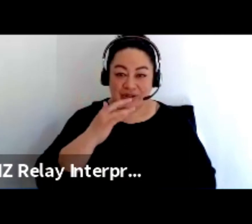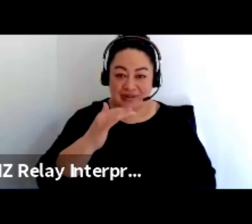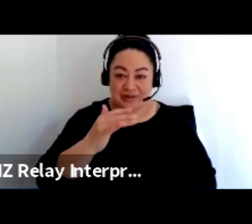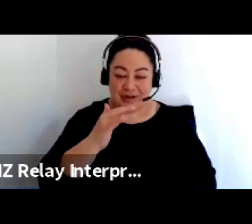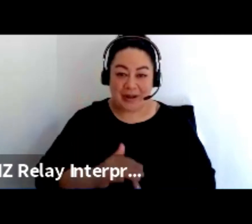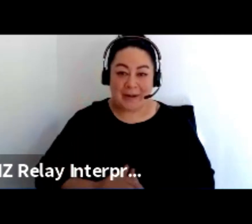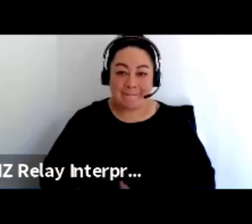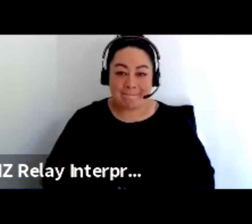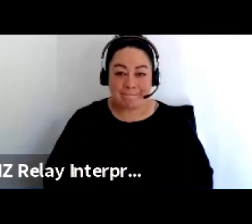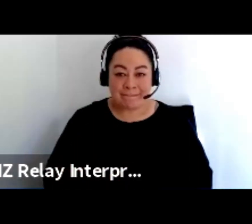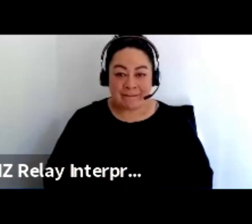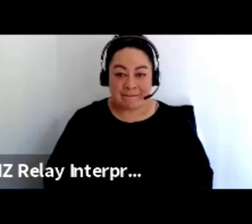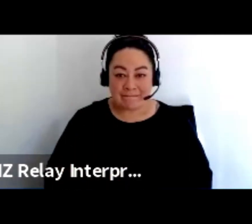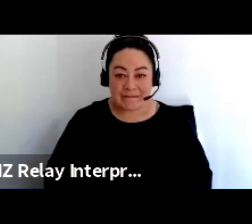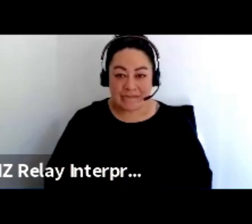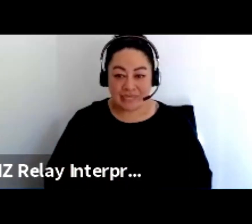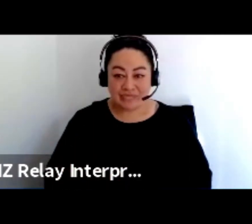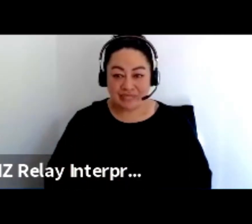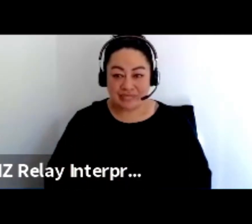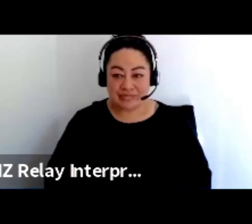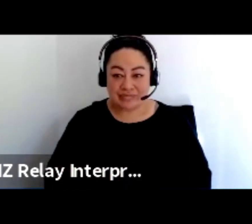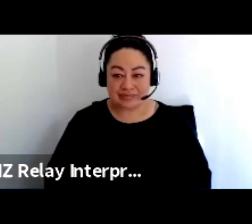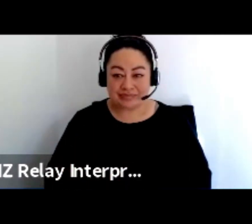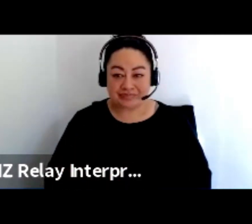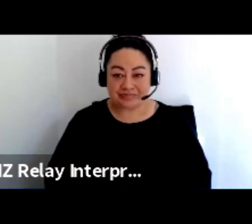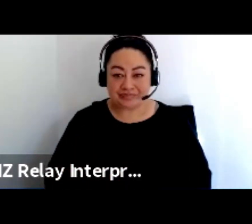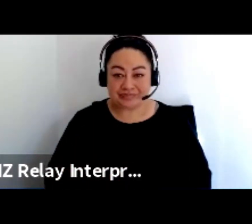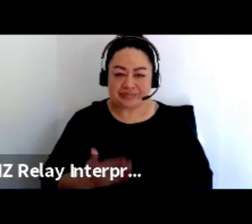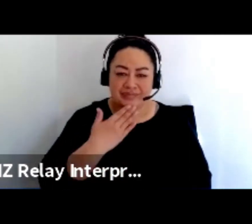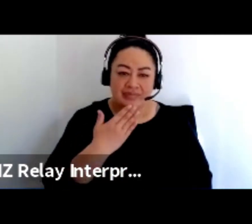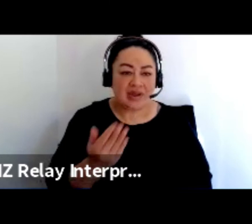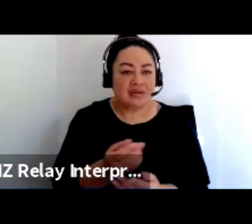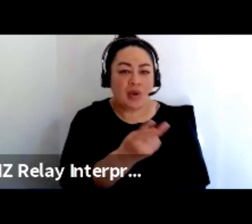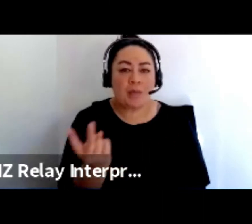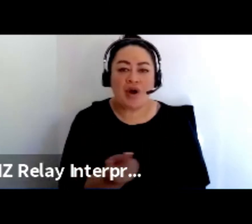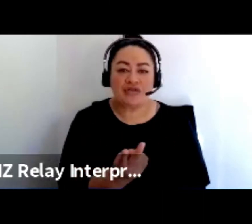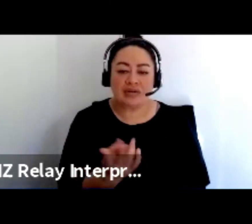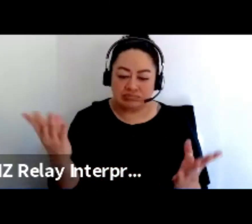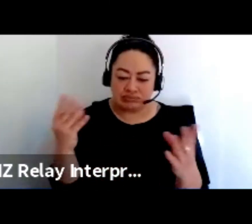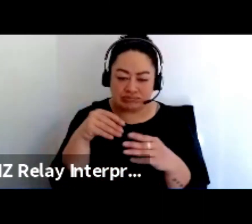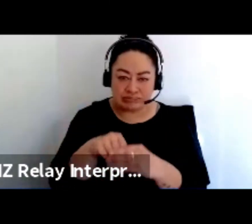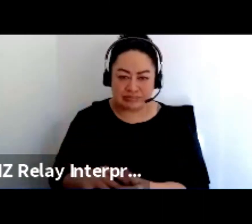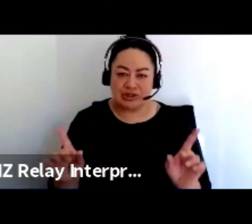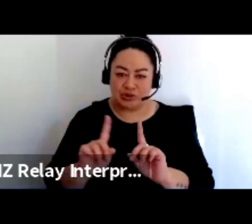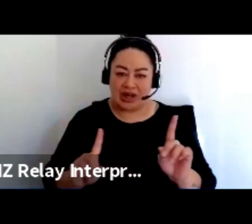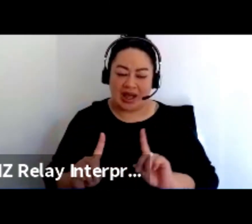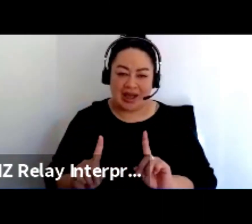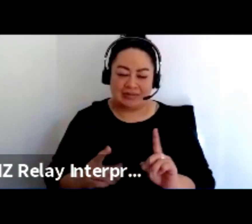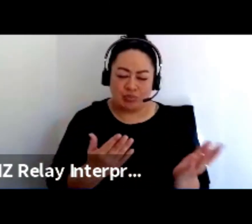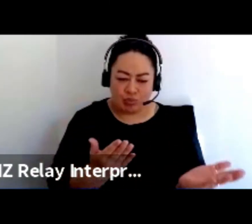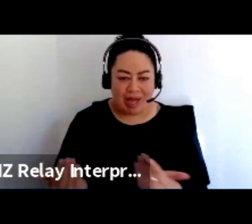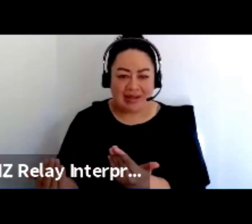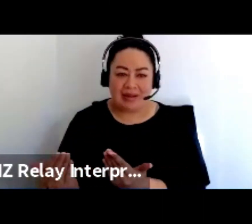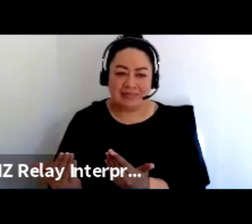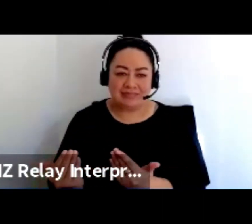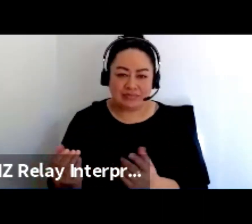whakahirahira. He mihi mahana kia korua. Thank you both for being here. Warmest greetings for the important work that you do as